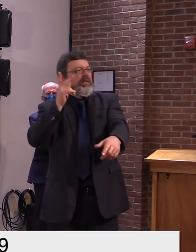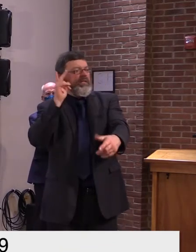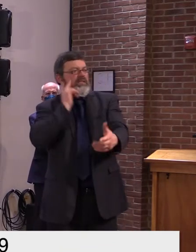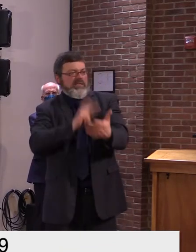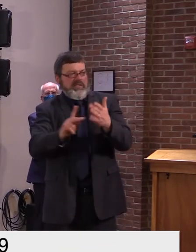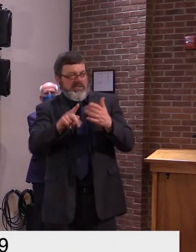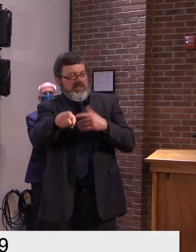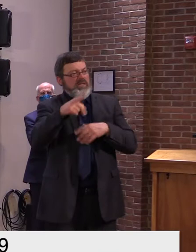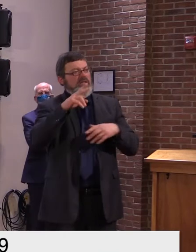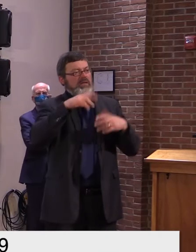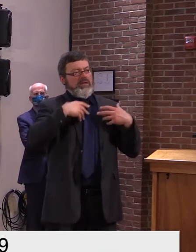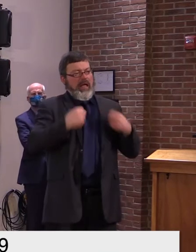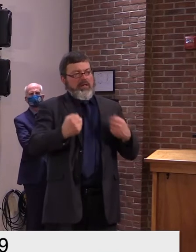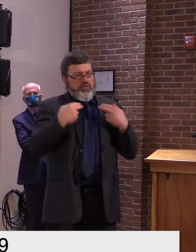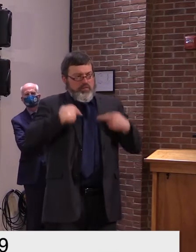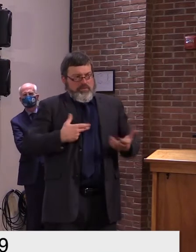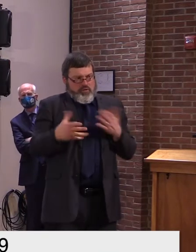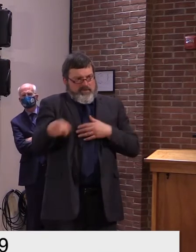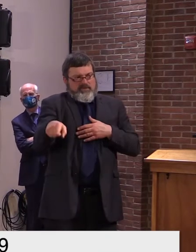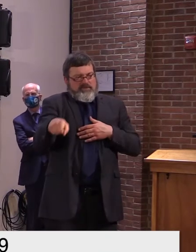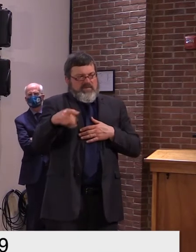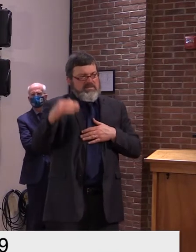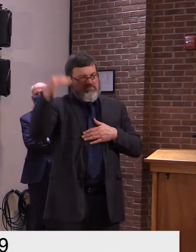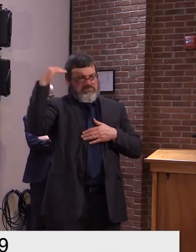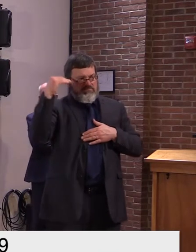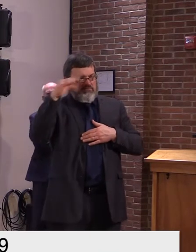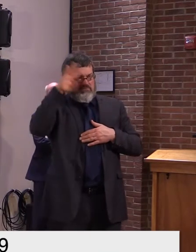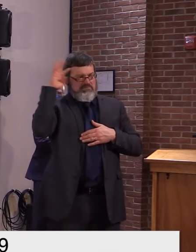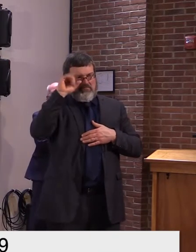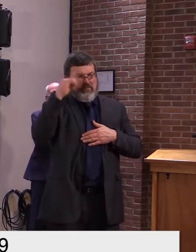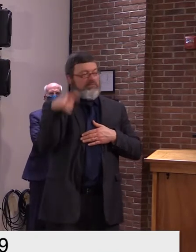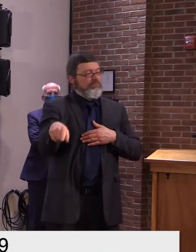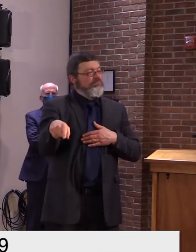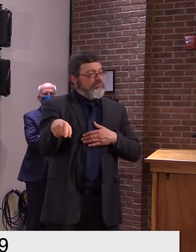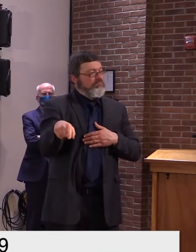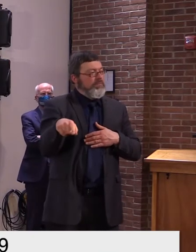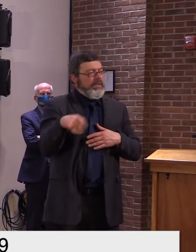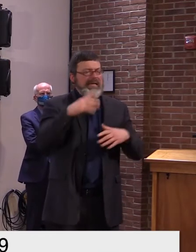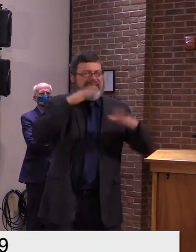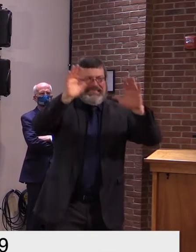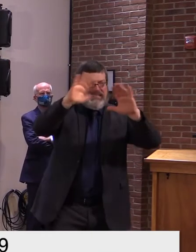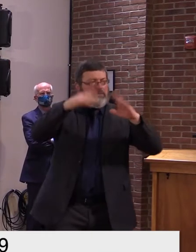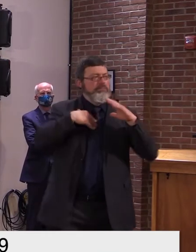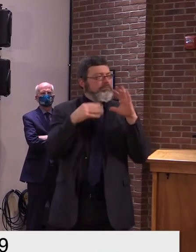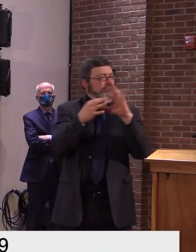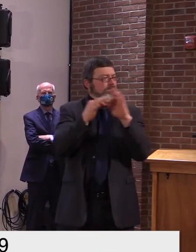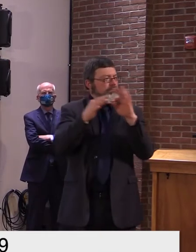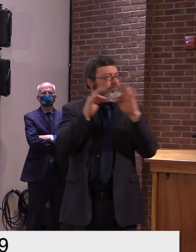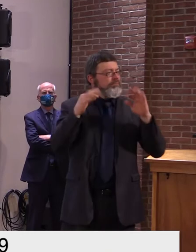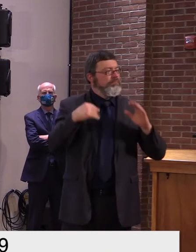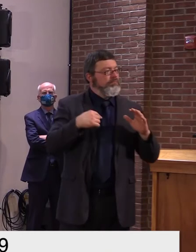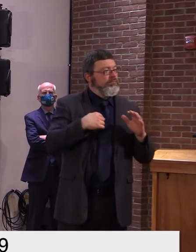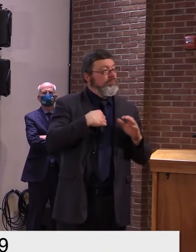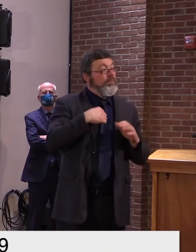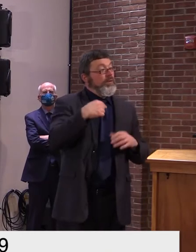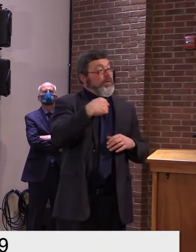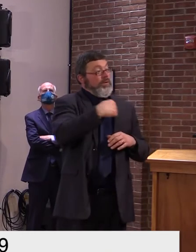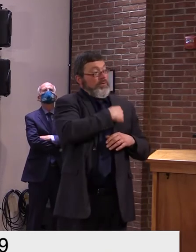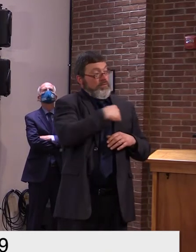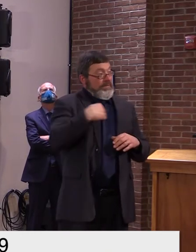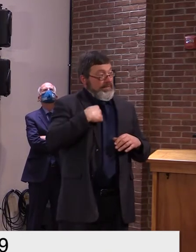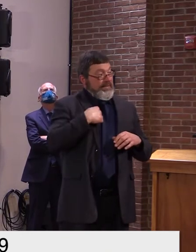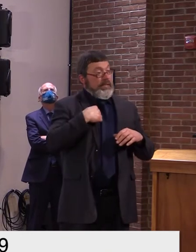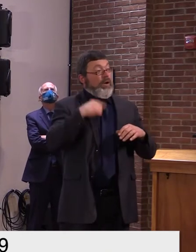Governor Mike Smith here. We conducted teacher testing on December 15th and the 16th. There were